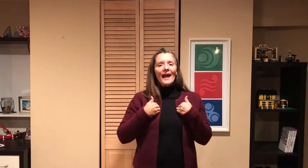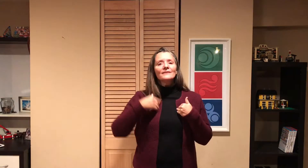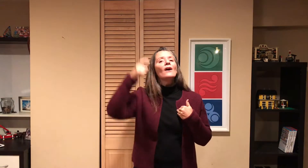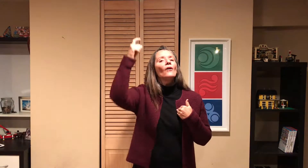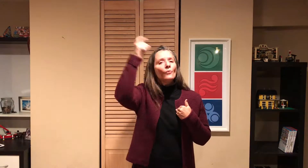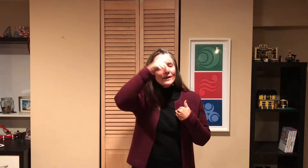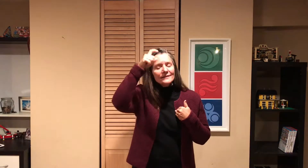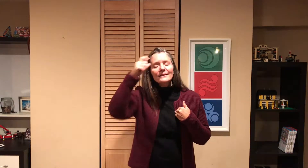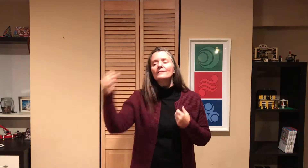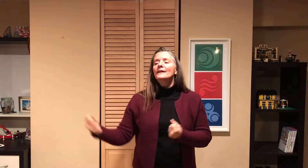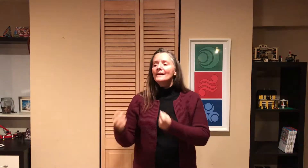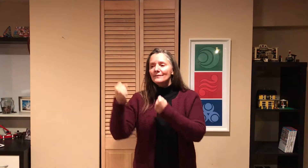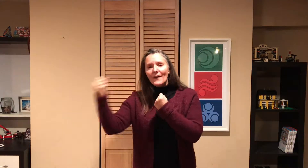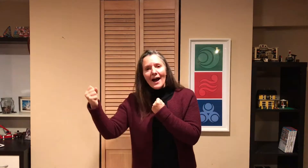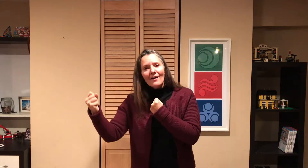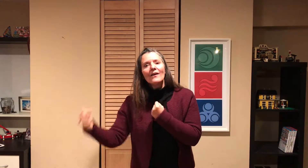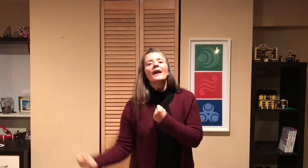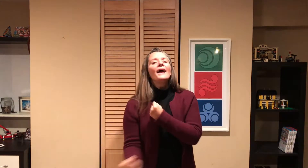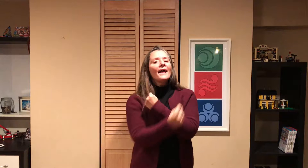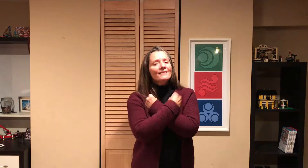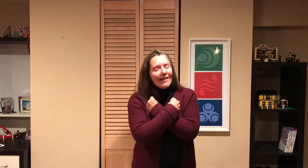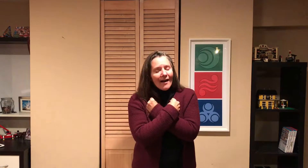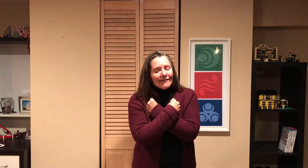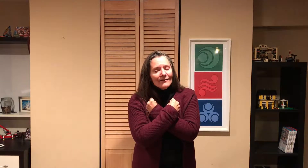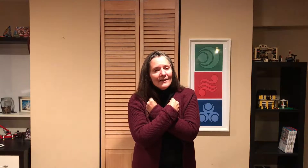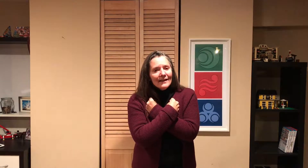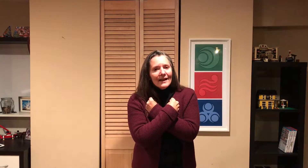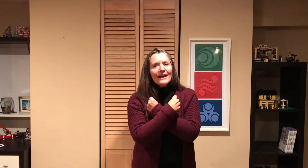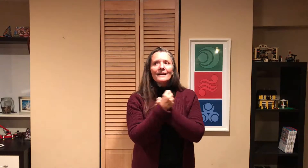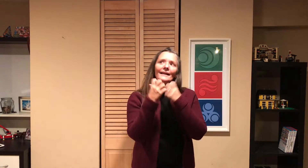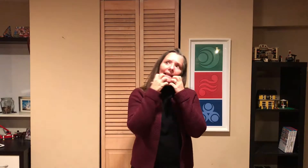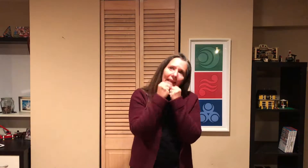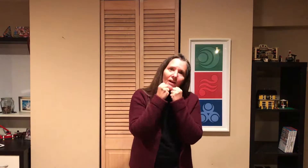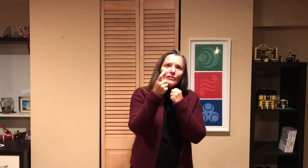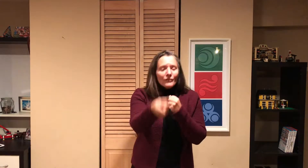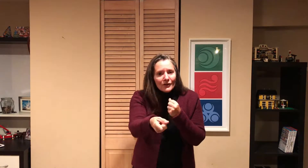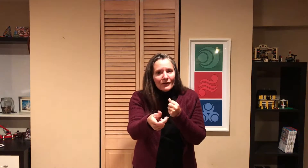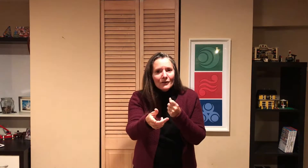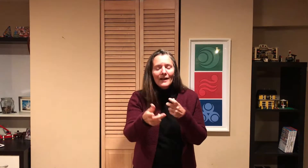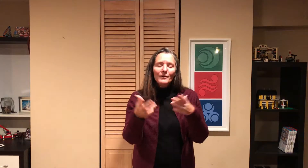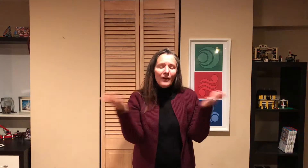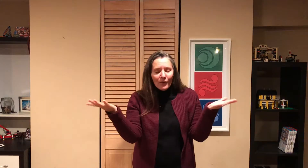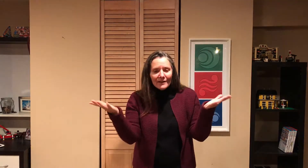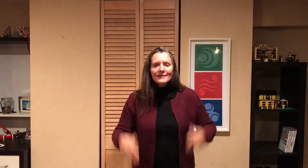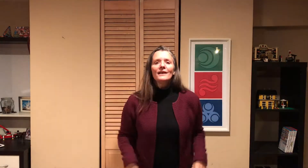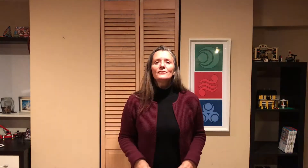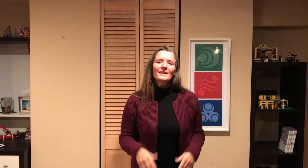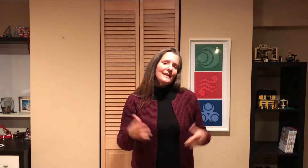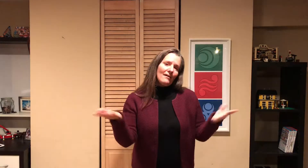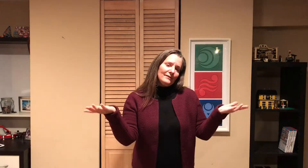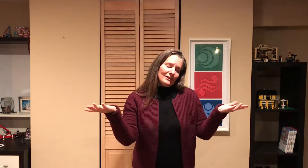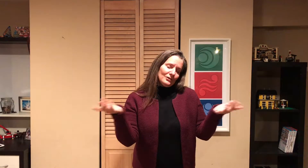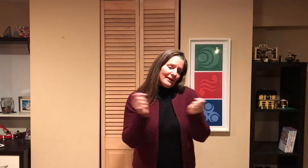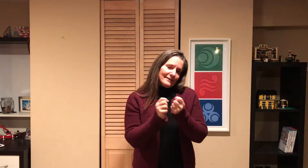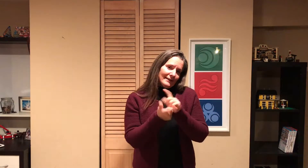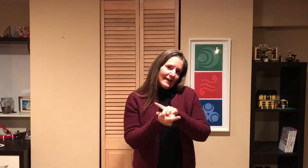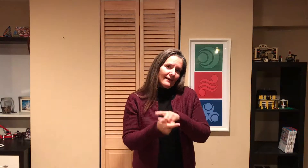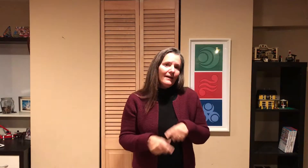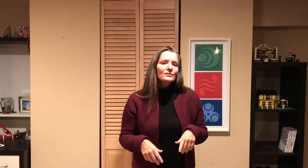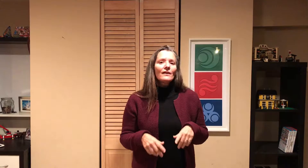has wisdom and power and love. Kind of like He cares for you, and we know this. So that's how I'm going to translate that. So I'm going to